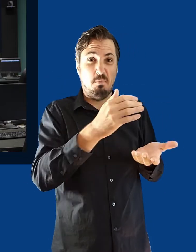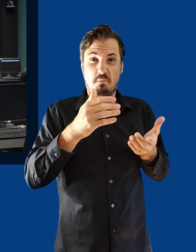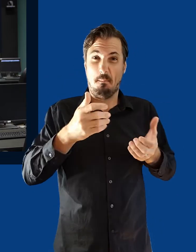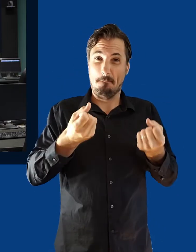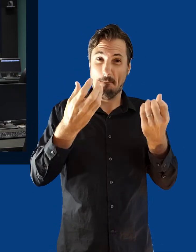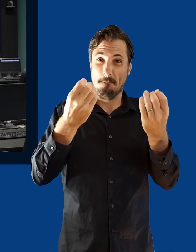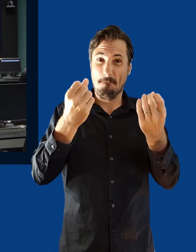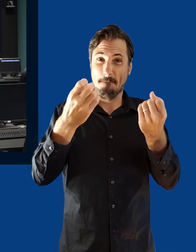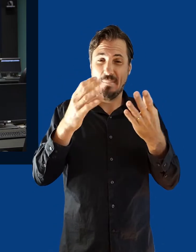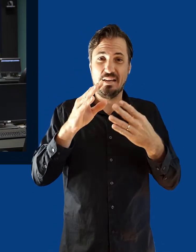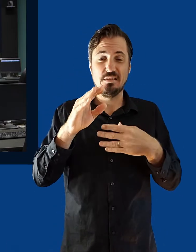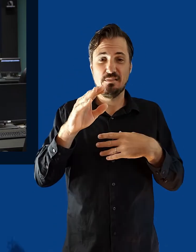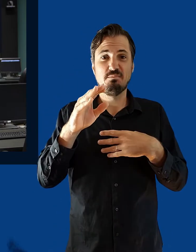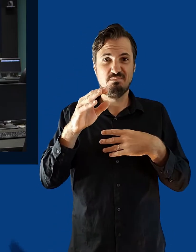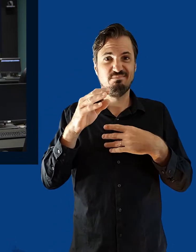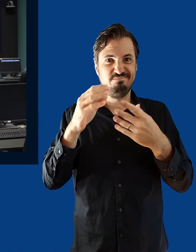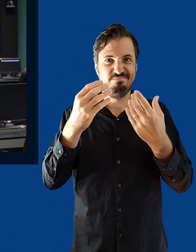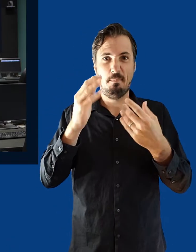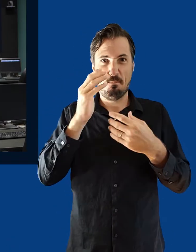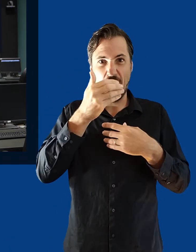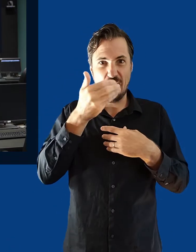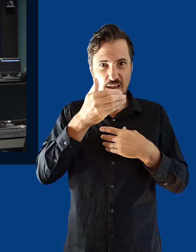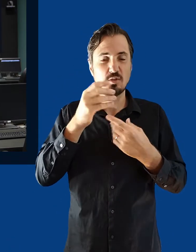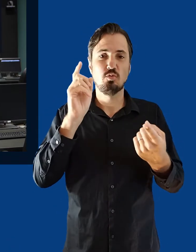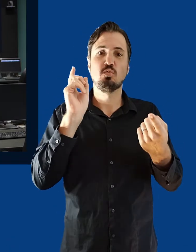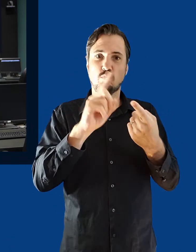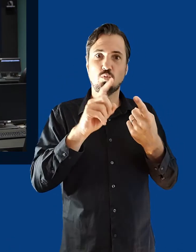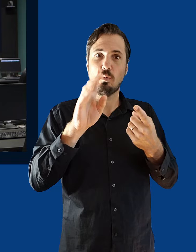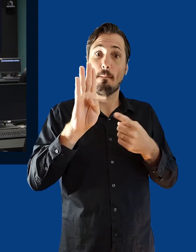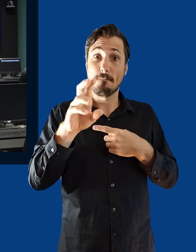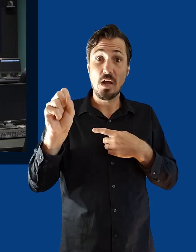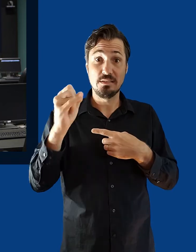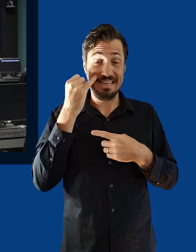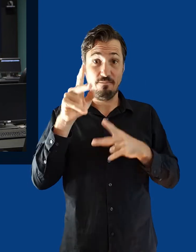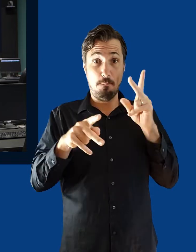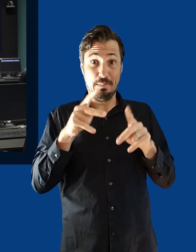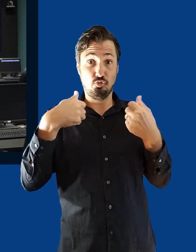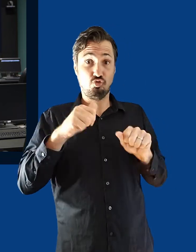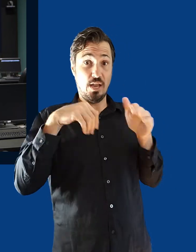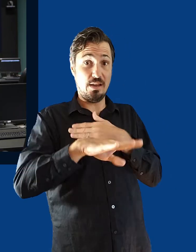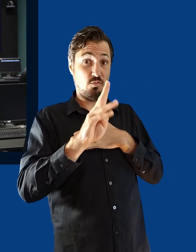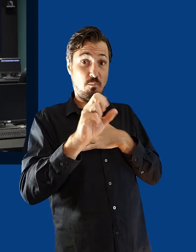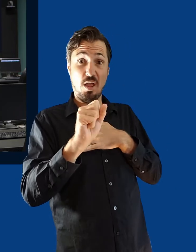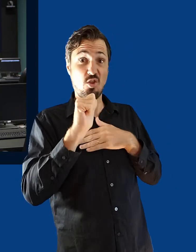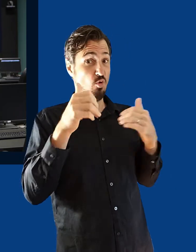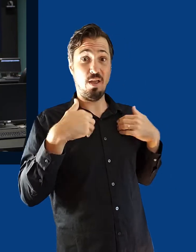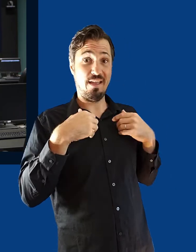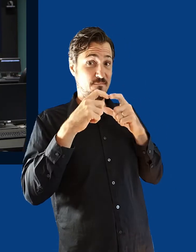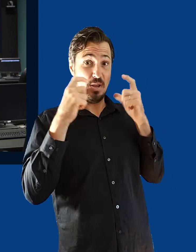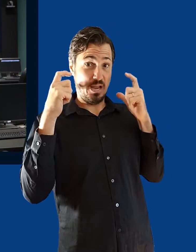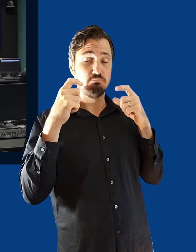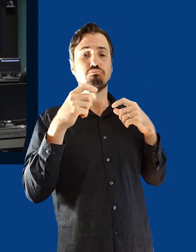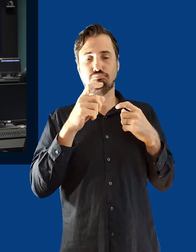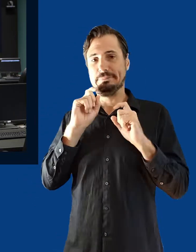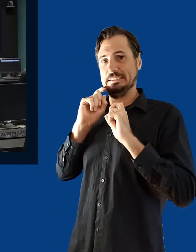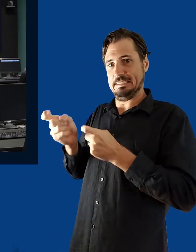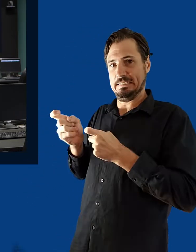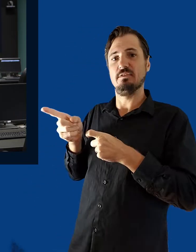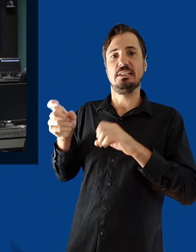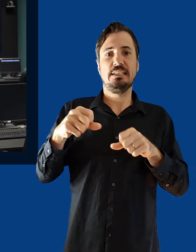Mahalo Kipu Ranch, and to all of our magical mask makers out there. A few more reminders. If you have